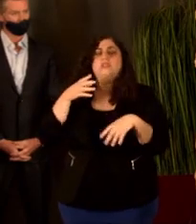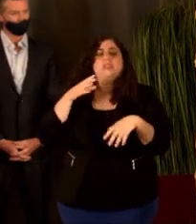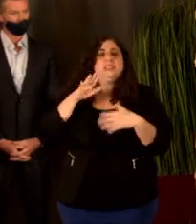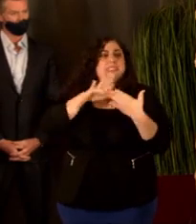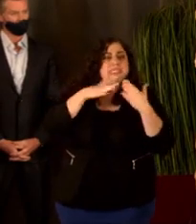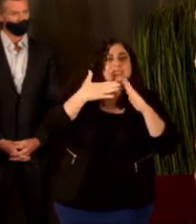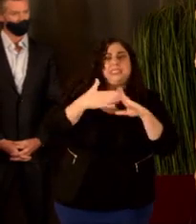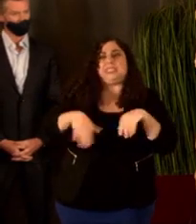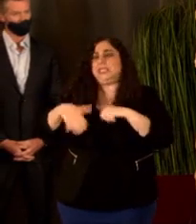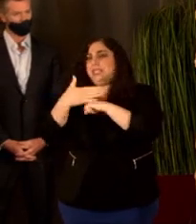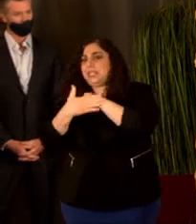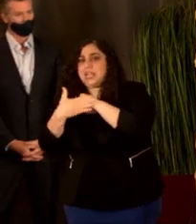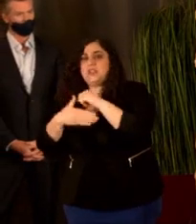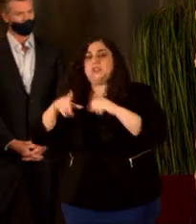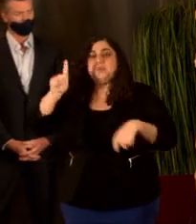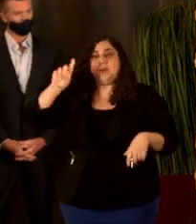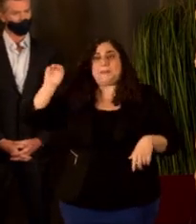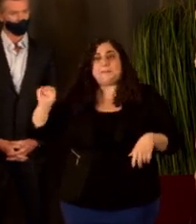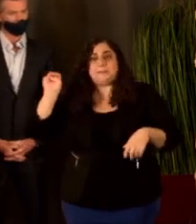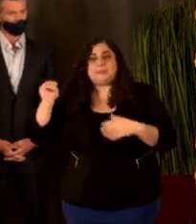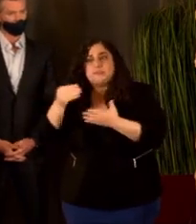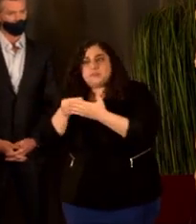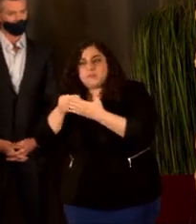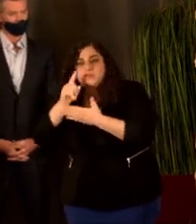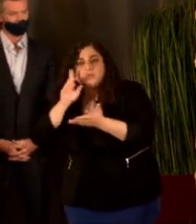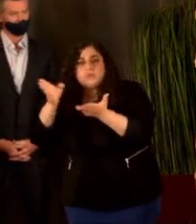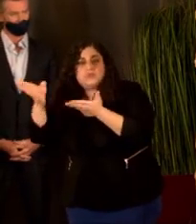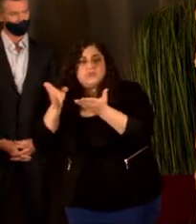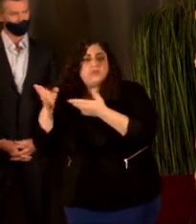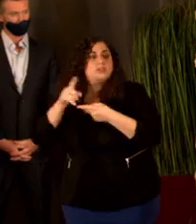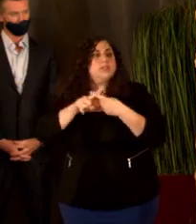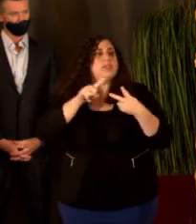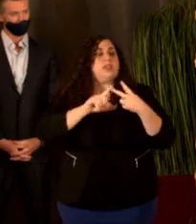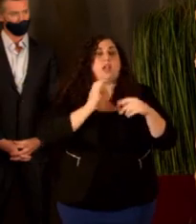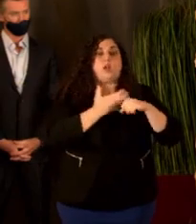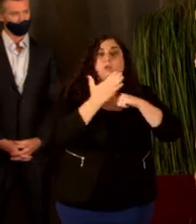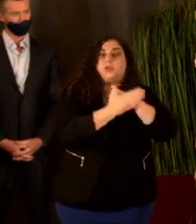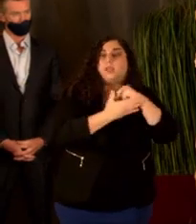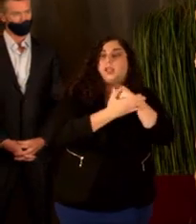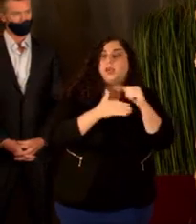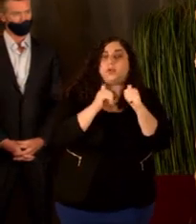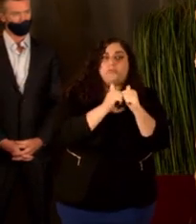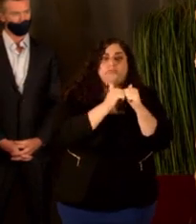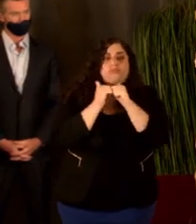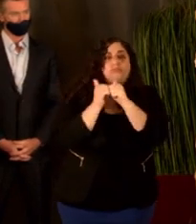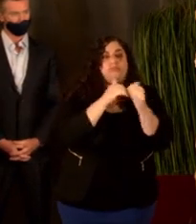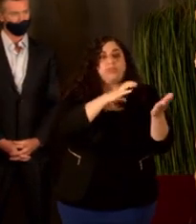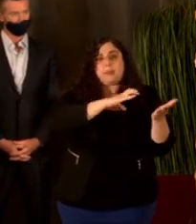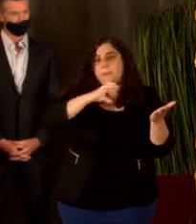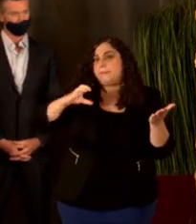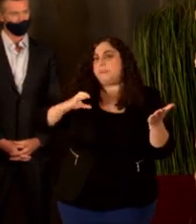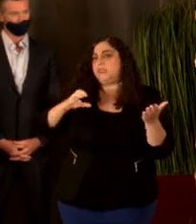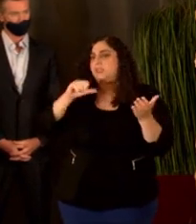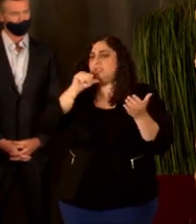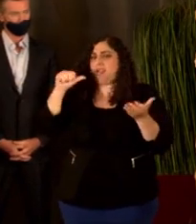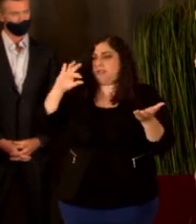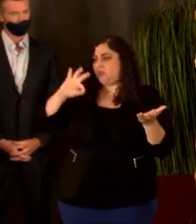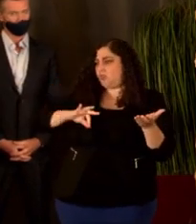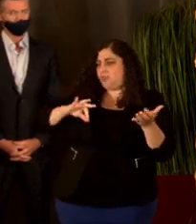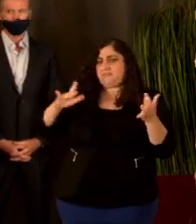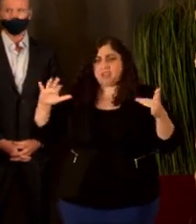services, the city doing their part, our housing commission, our nonprofits, everyone coming together to make this a truly life-changing